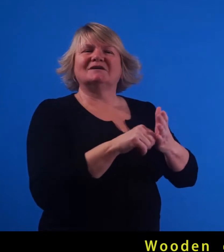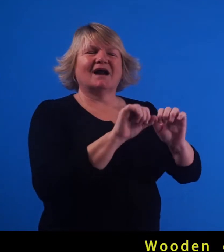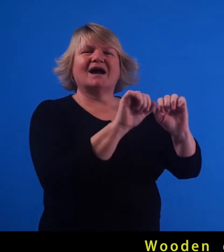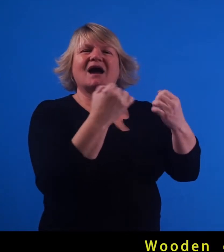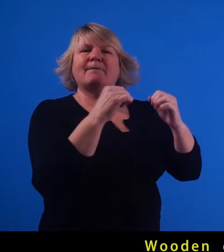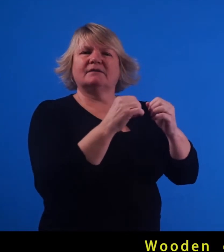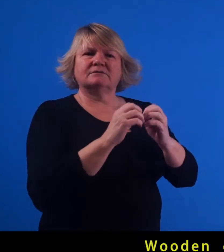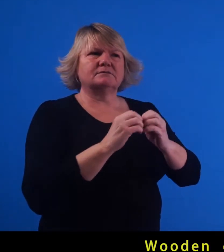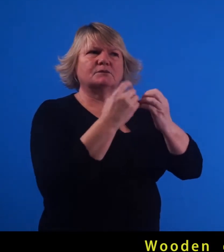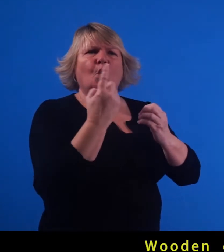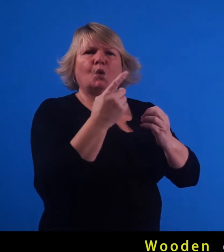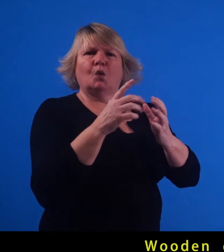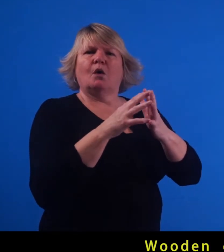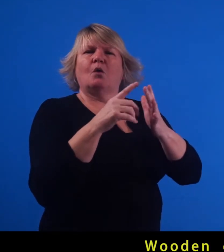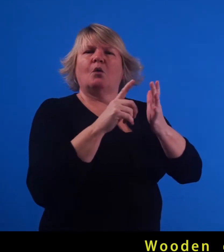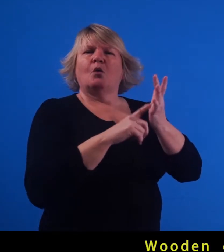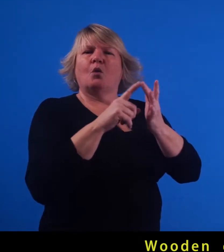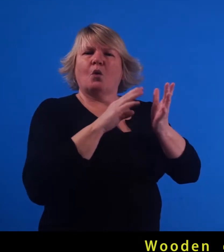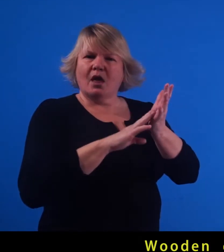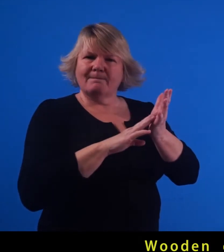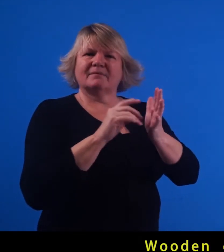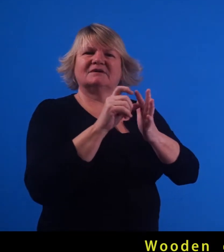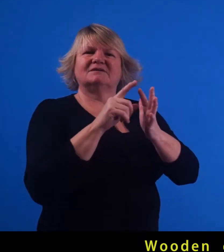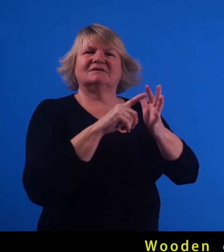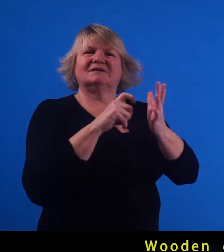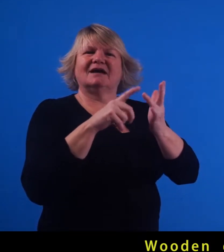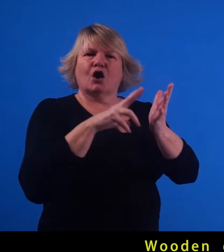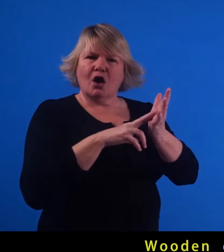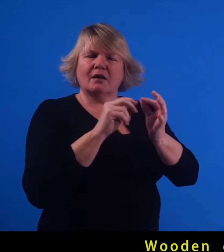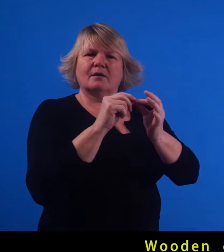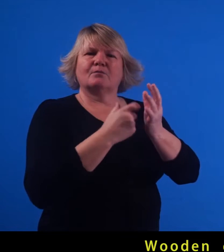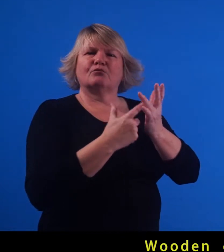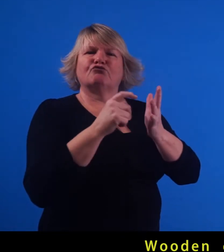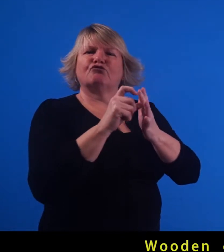Wooden cabinet made by William Deacon Brodie,